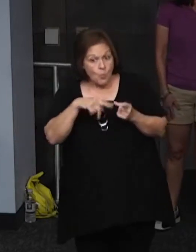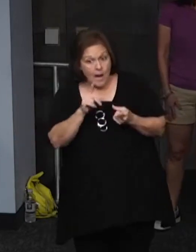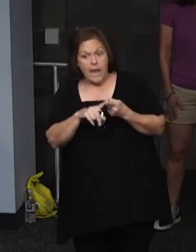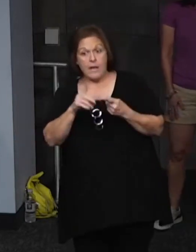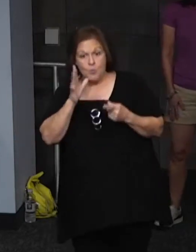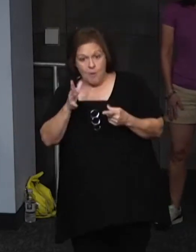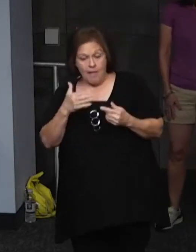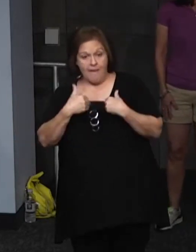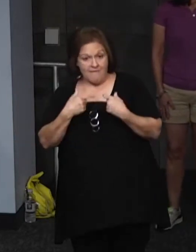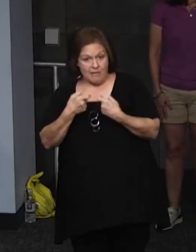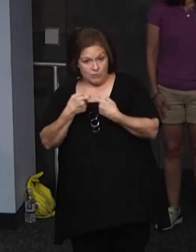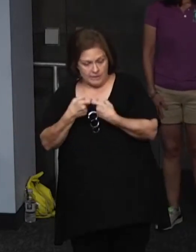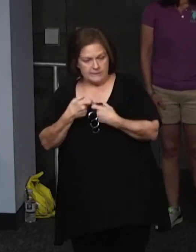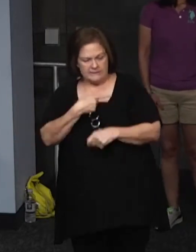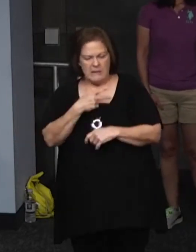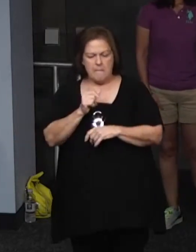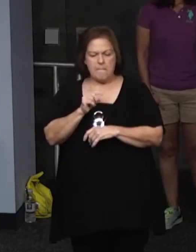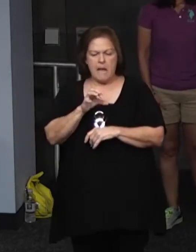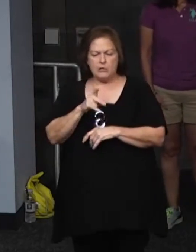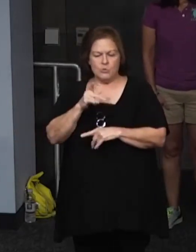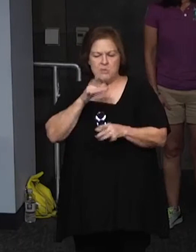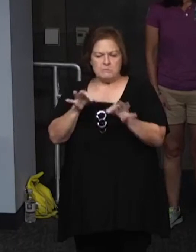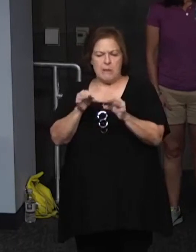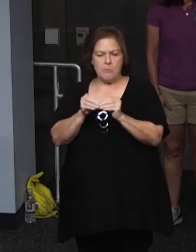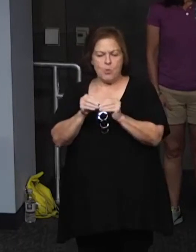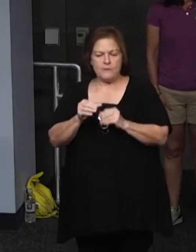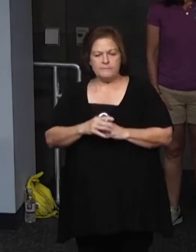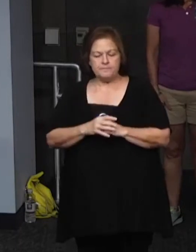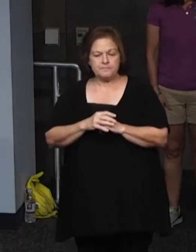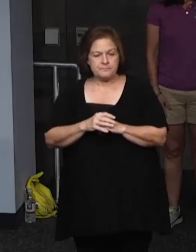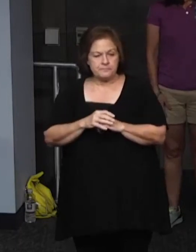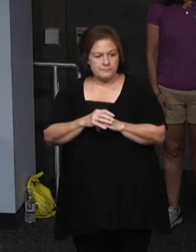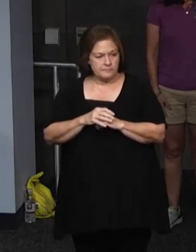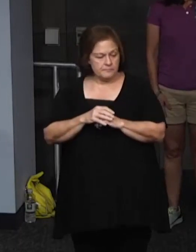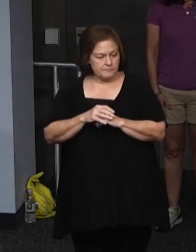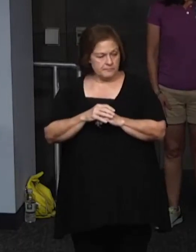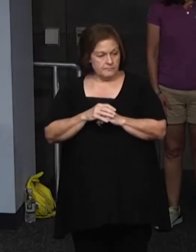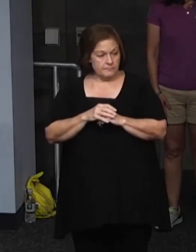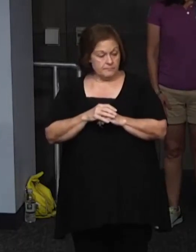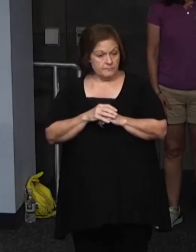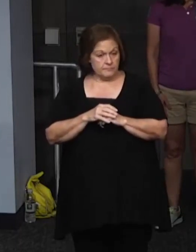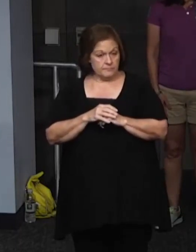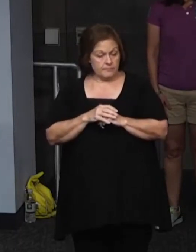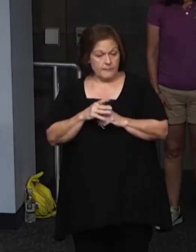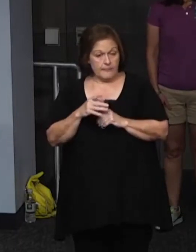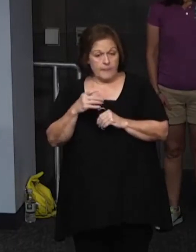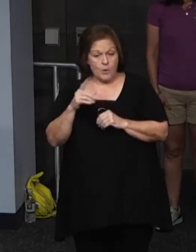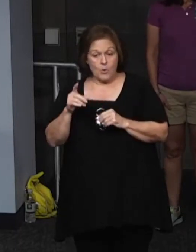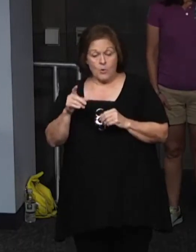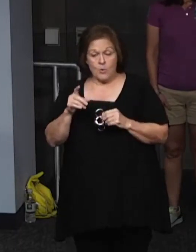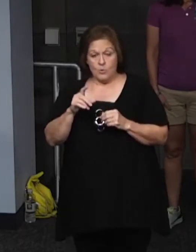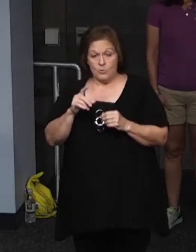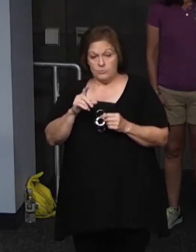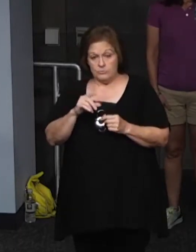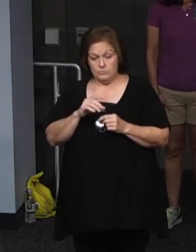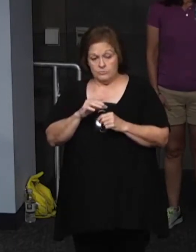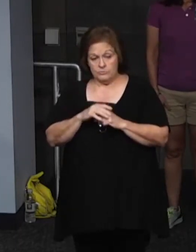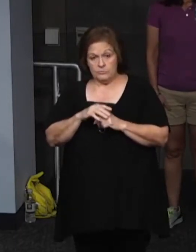again, Patrick will give you further detail on that. So I assure you that by the time